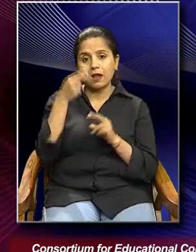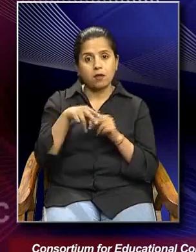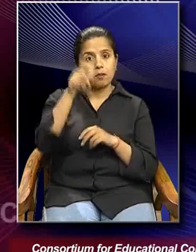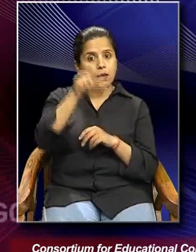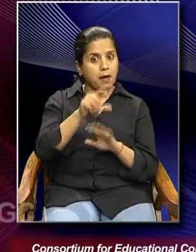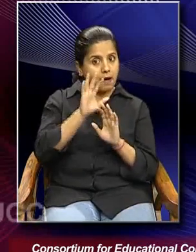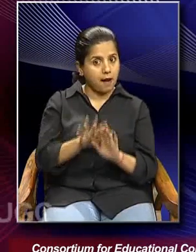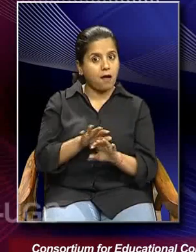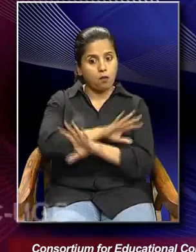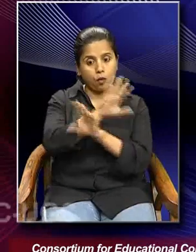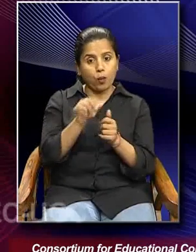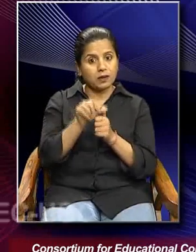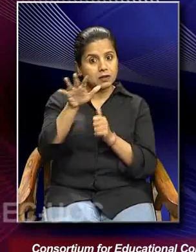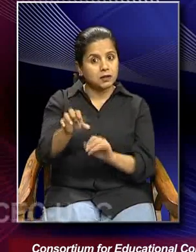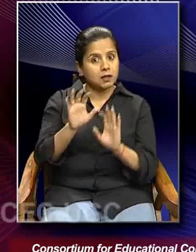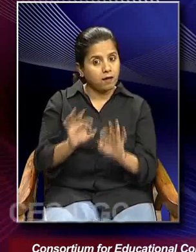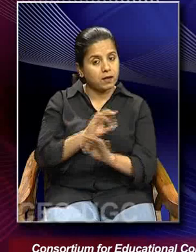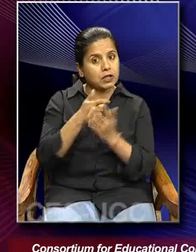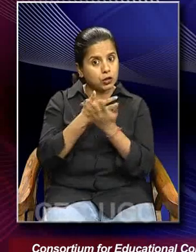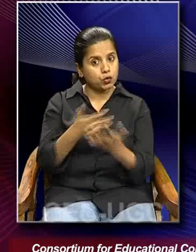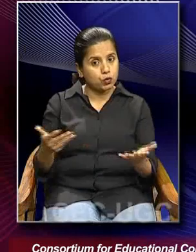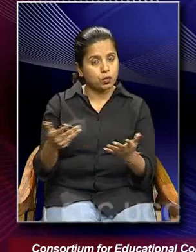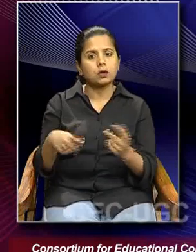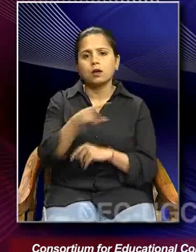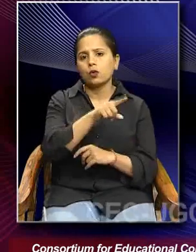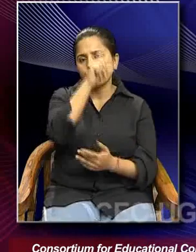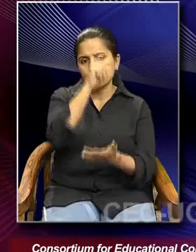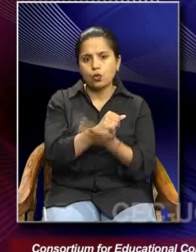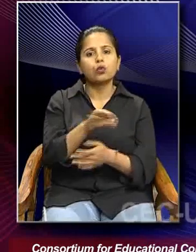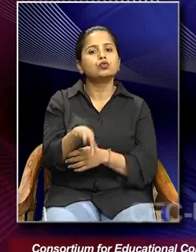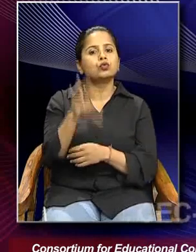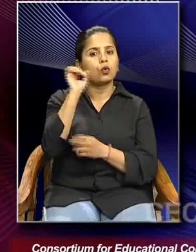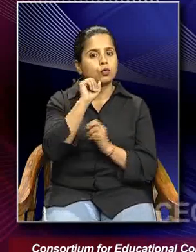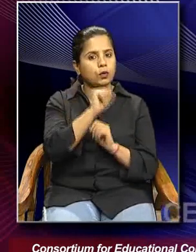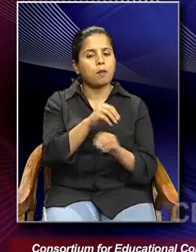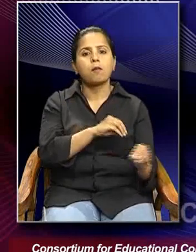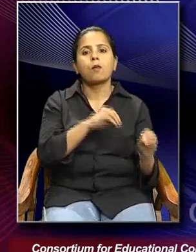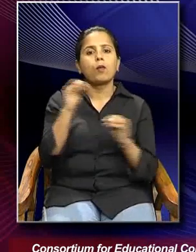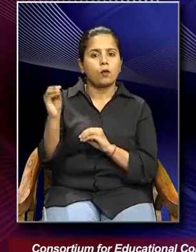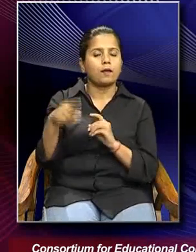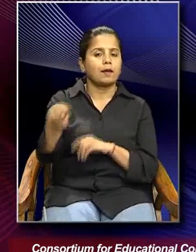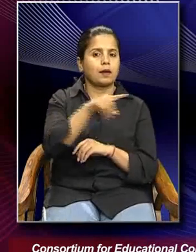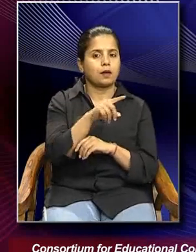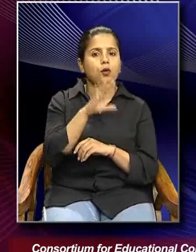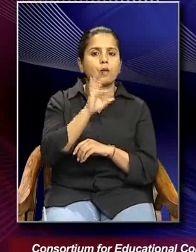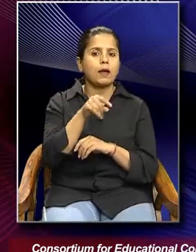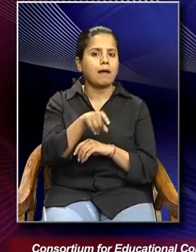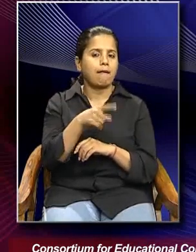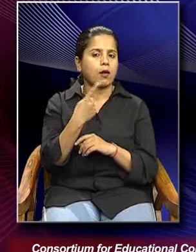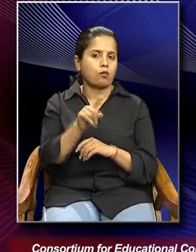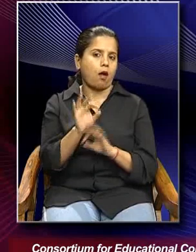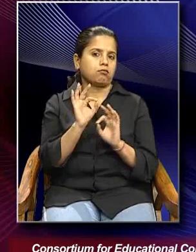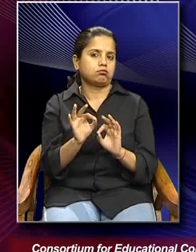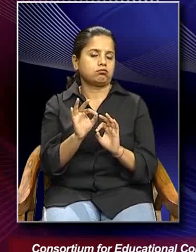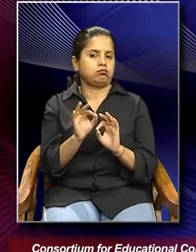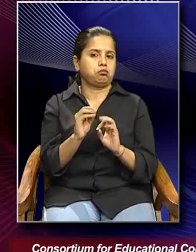access to these resources, then their choices of making migration actually fructifies than